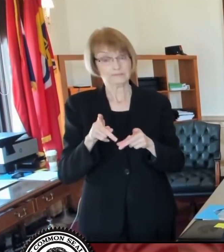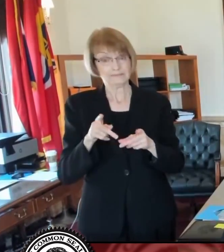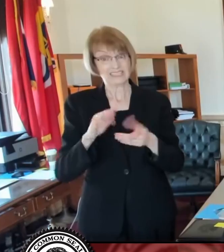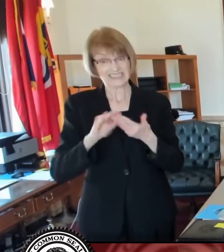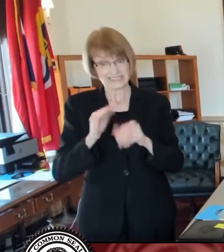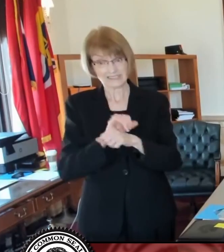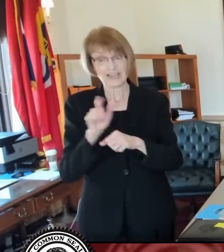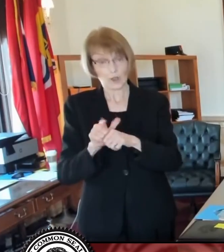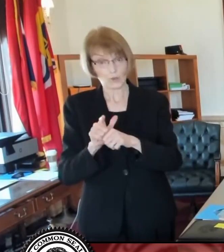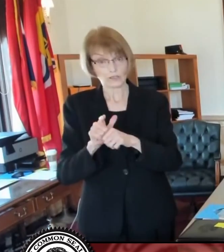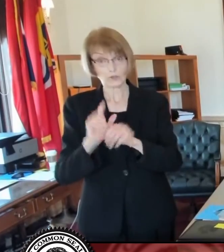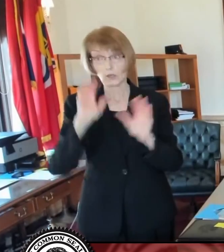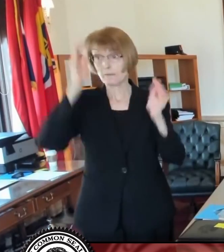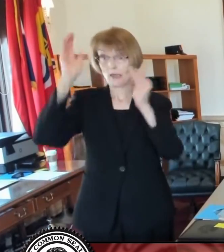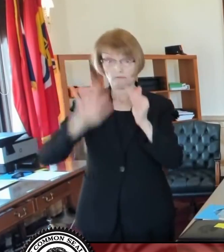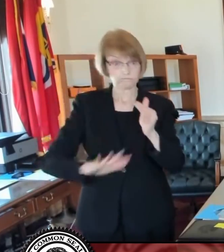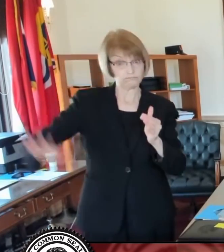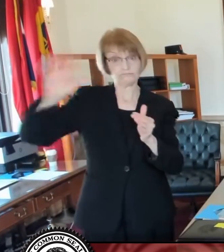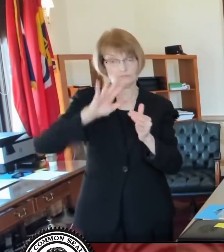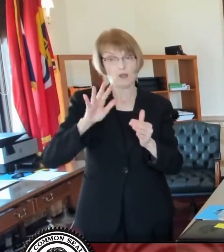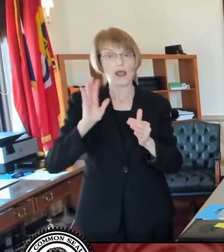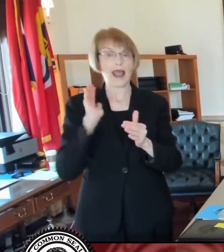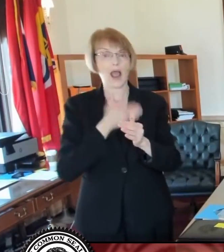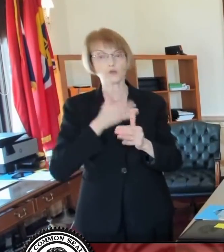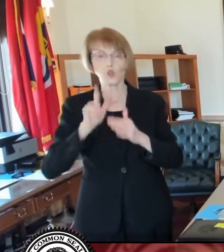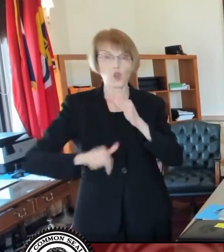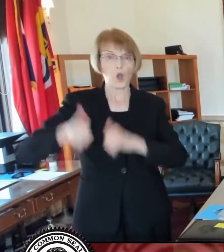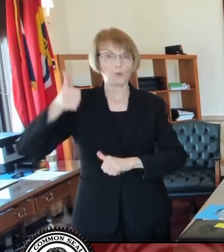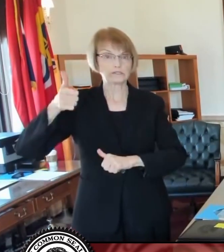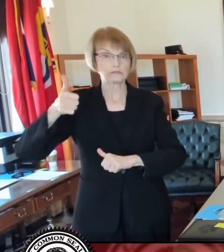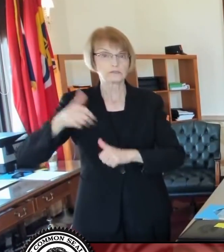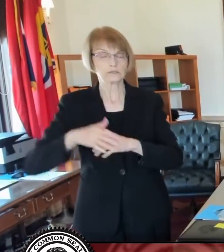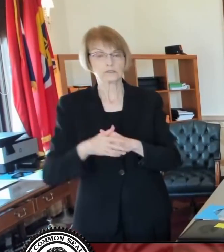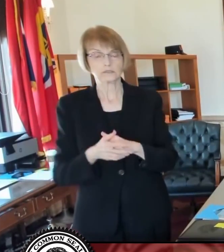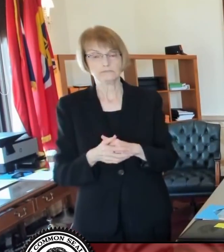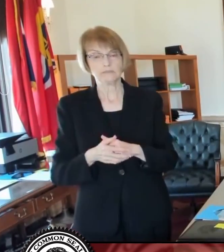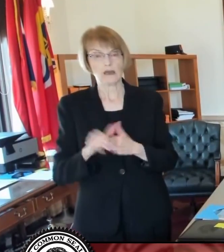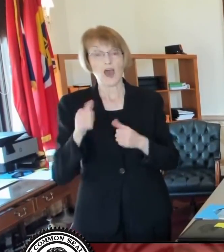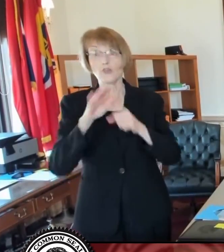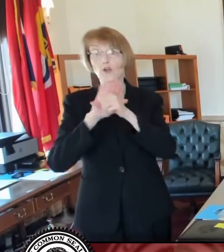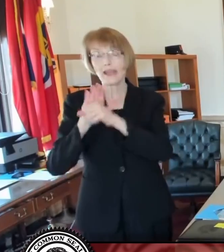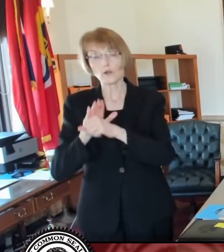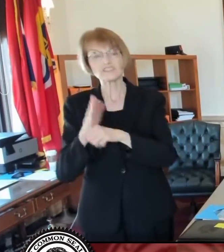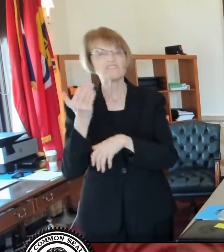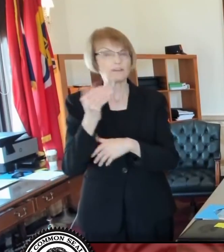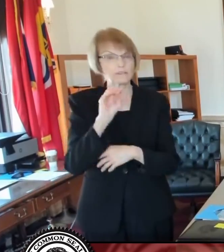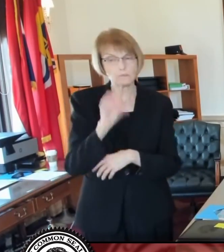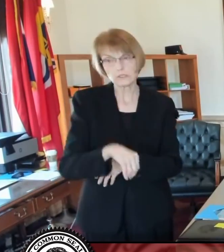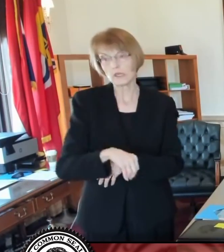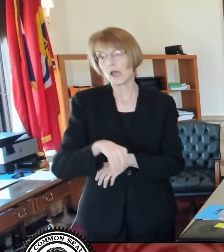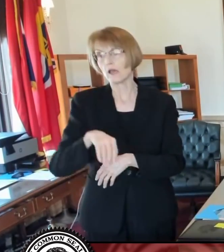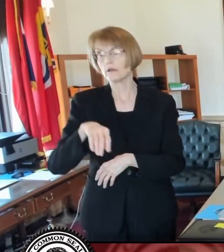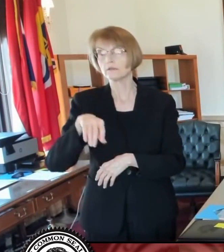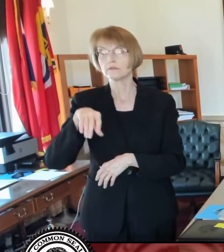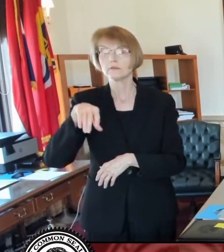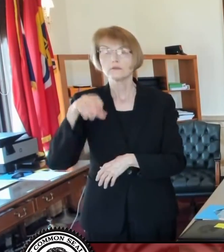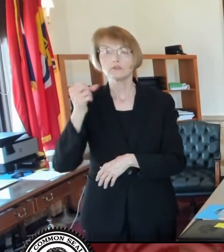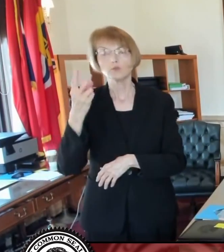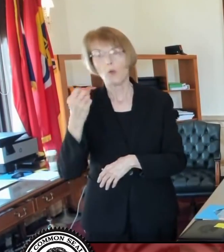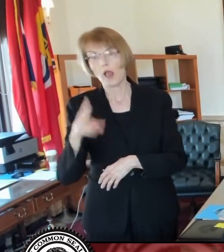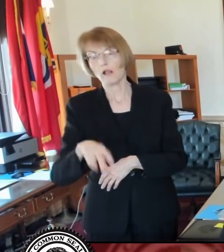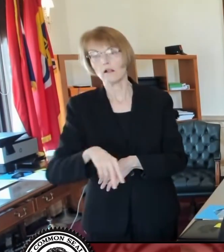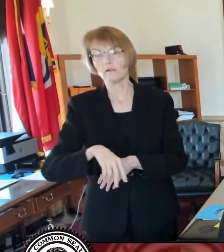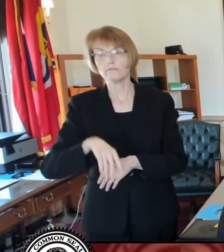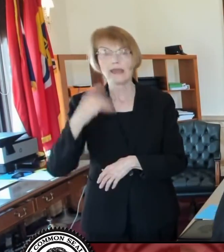how you get to the 22 average. Other areas of this region are at 15, 18,